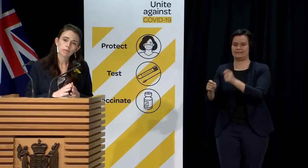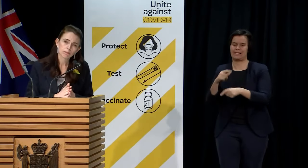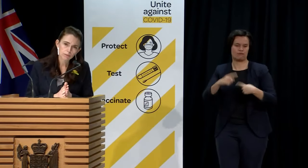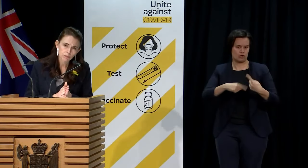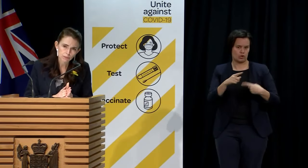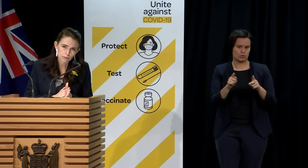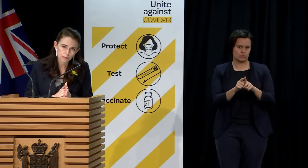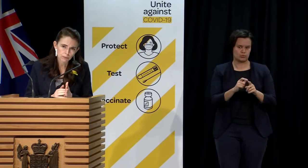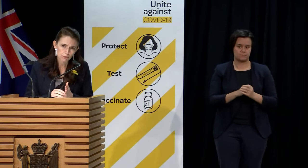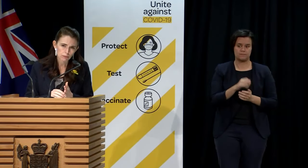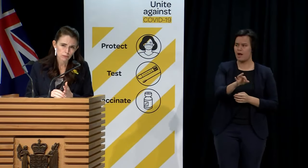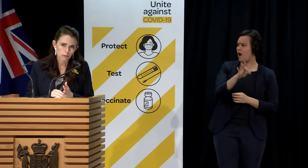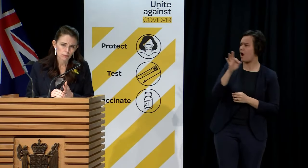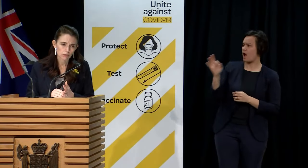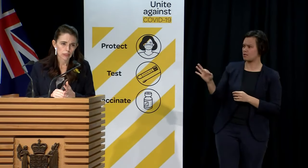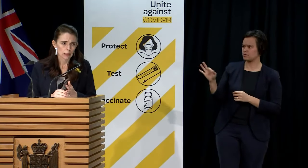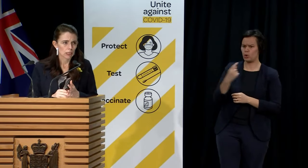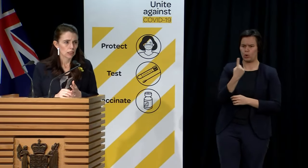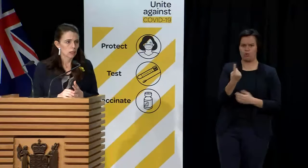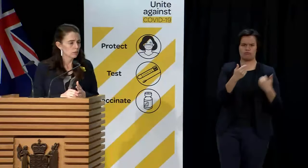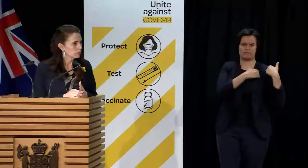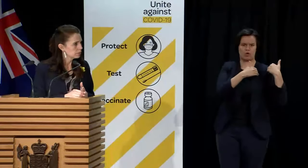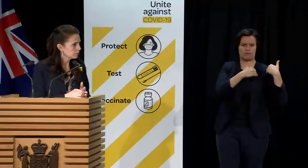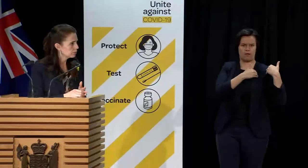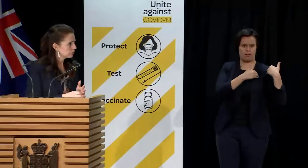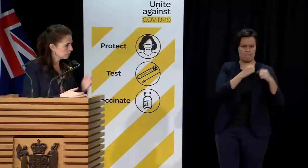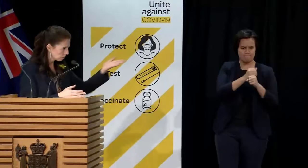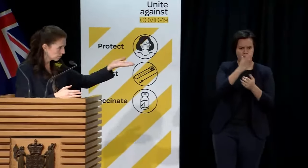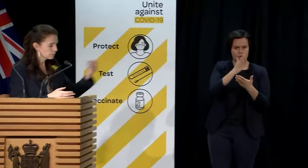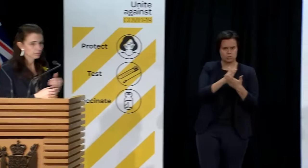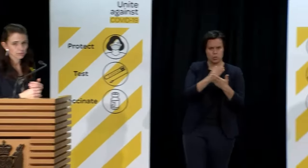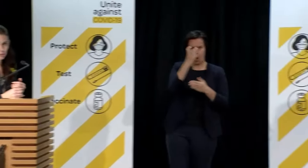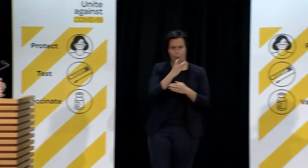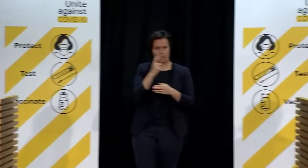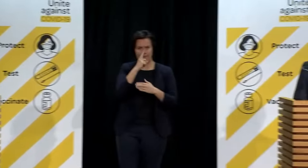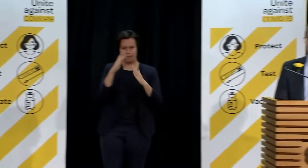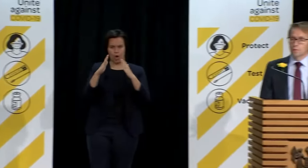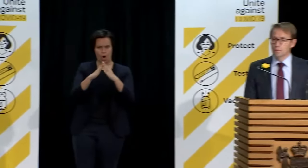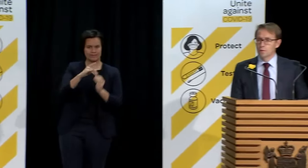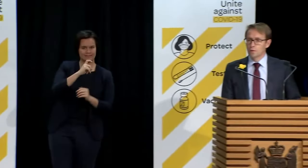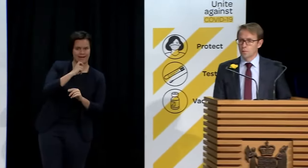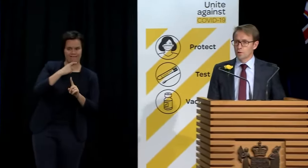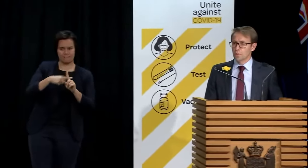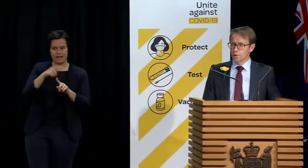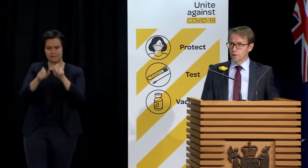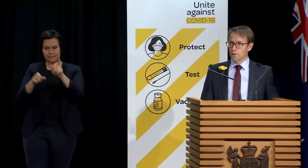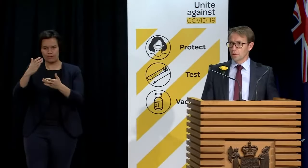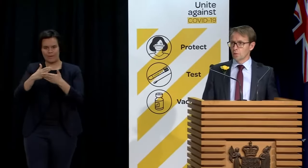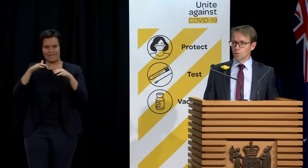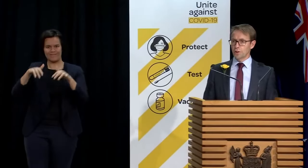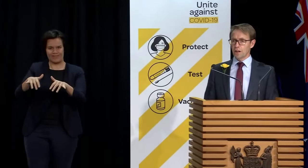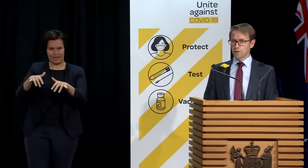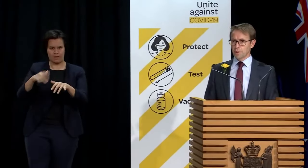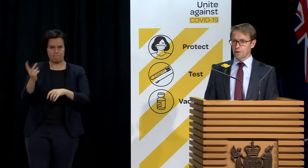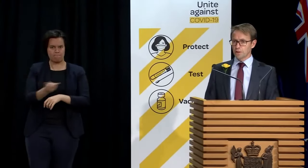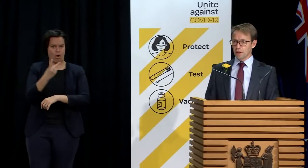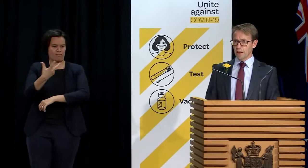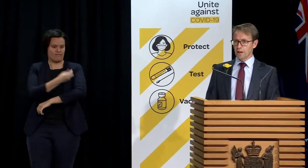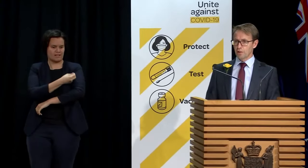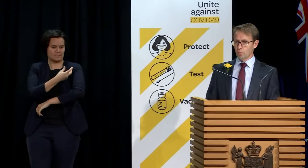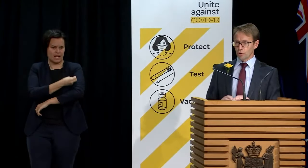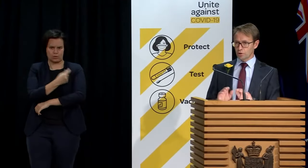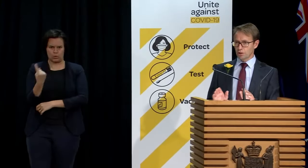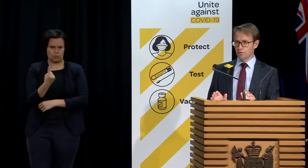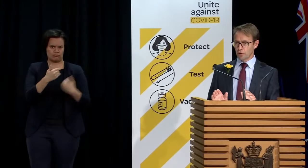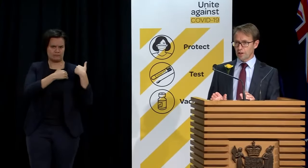make sure that all residents are vaccinated? Is that Ministry of Health, is it RPH, is it the care home? Well, all the